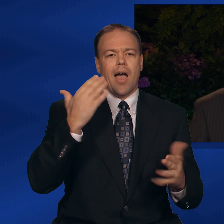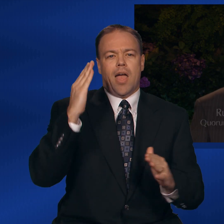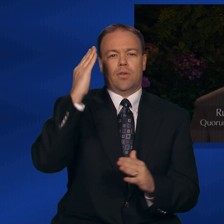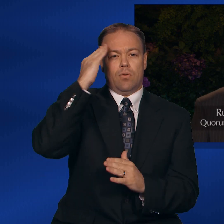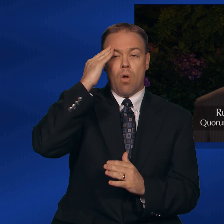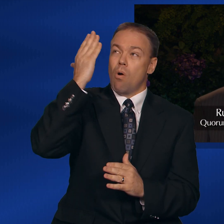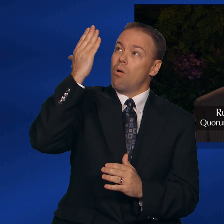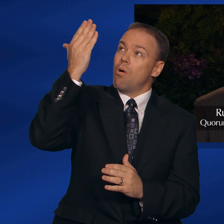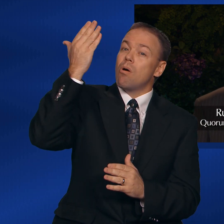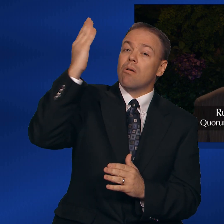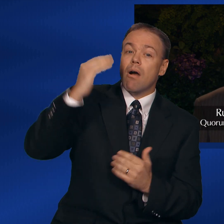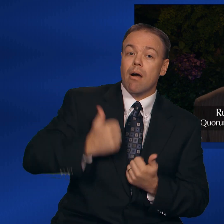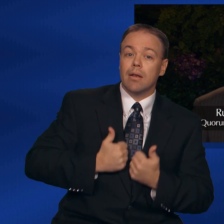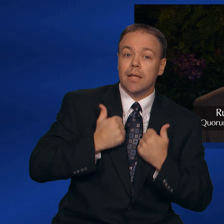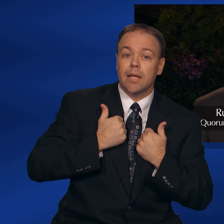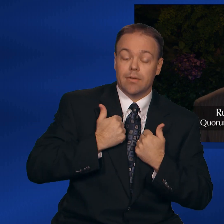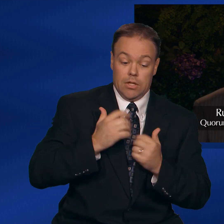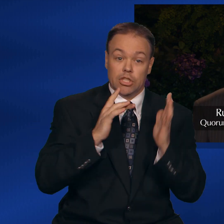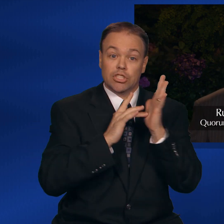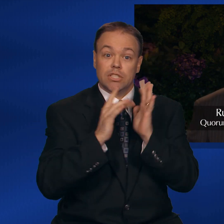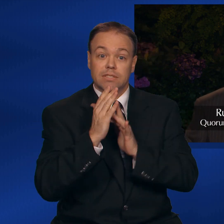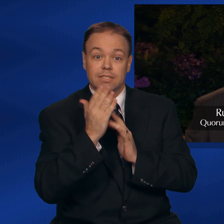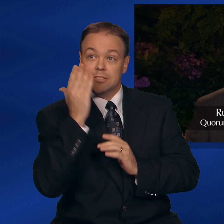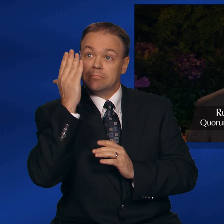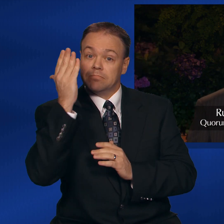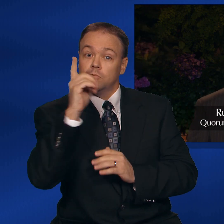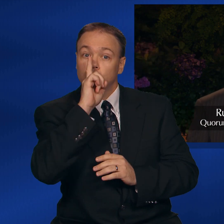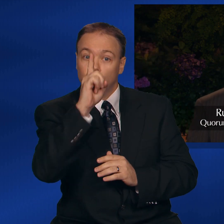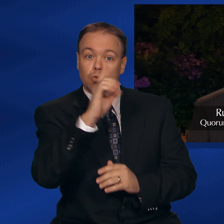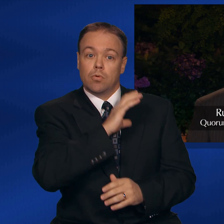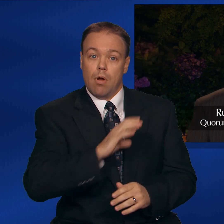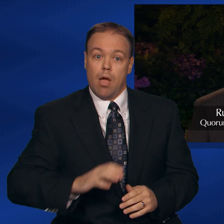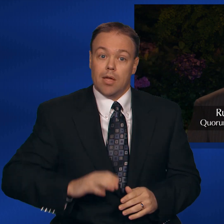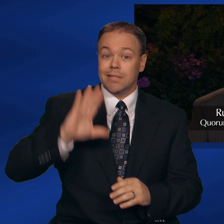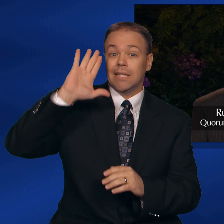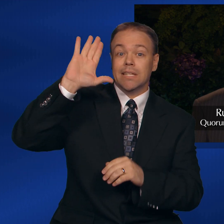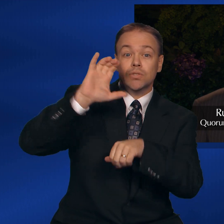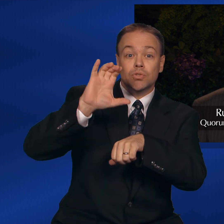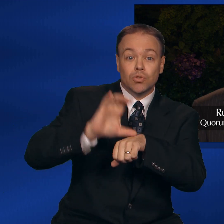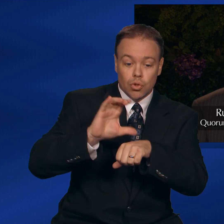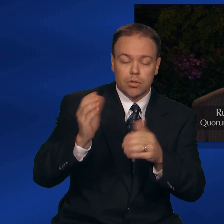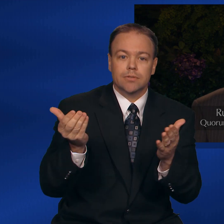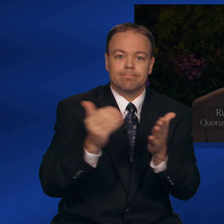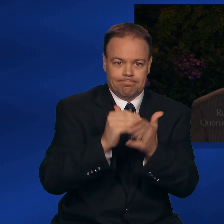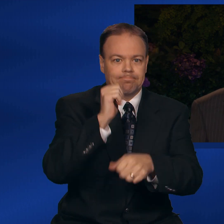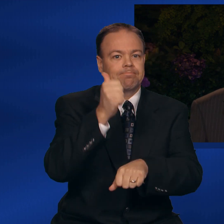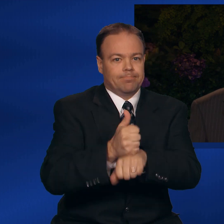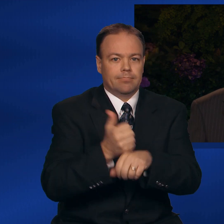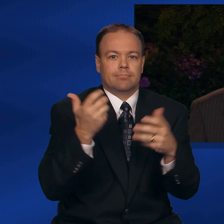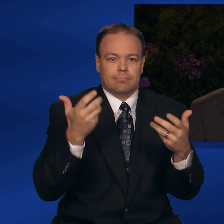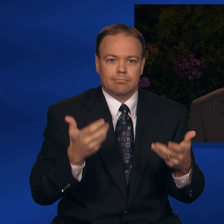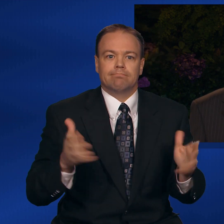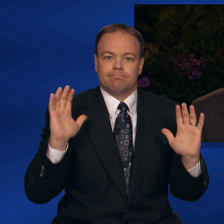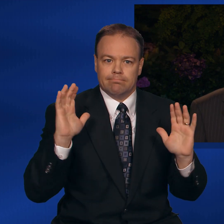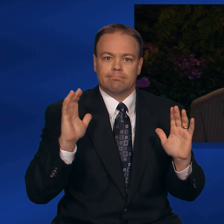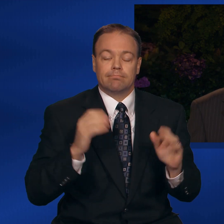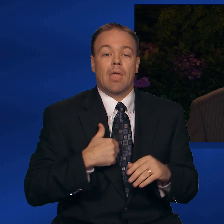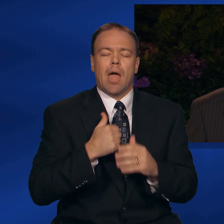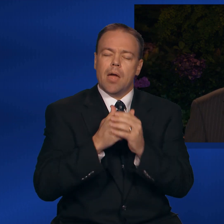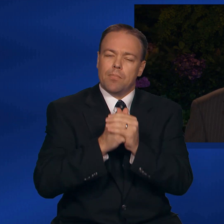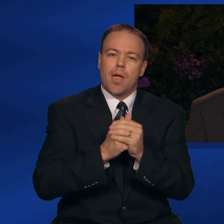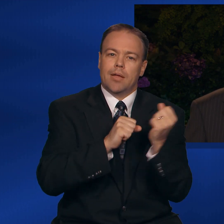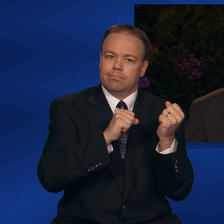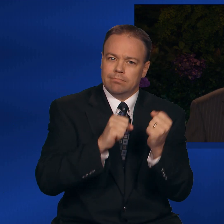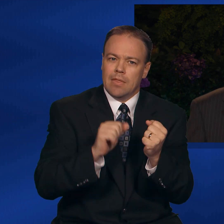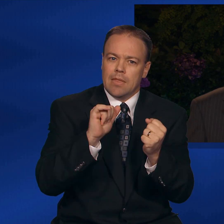God lives. Jesus is the Christ. His church has been restored. Fervently I pray that God may bless each